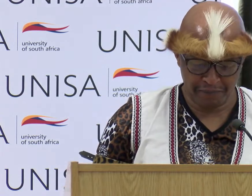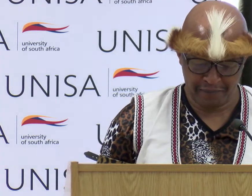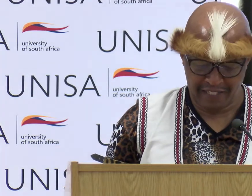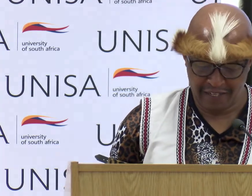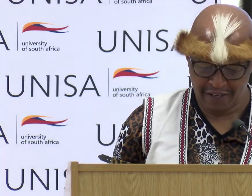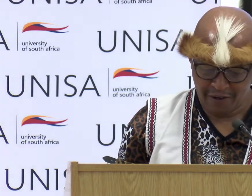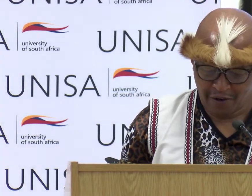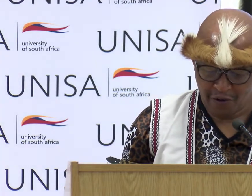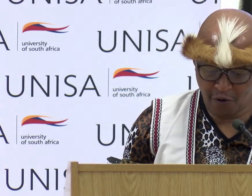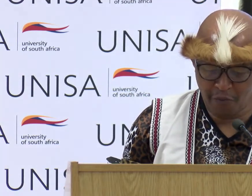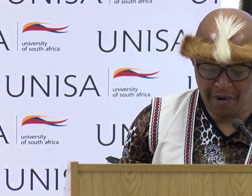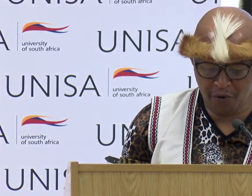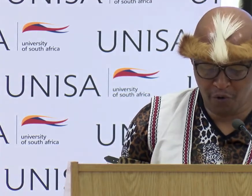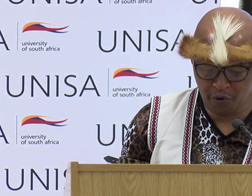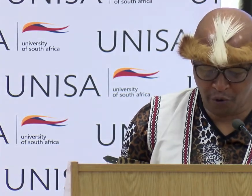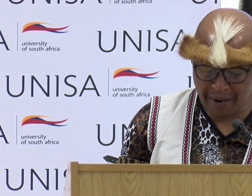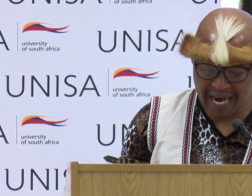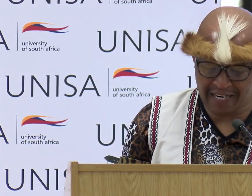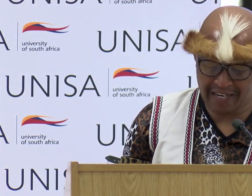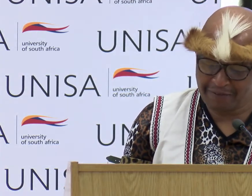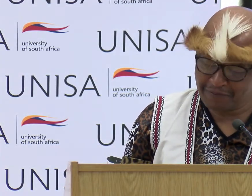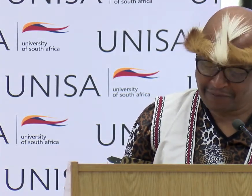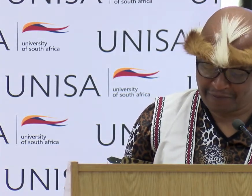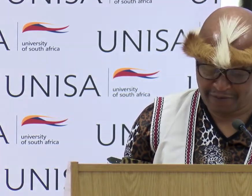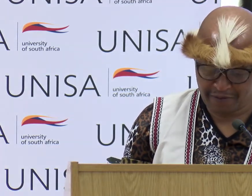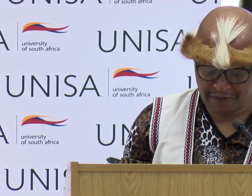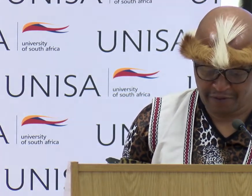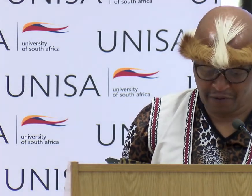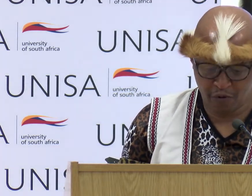uyathandwa. Uma kuguqubala